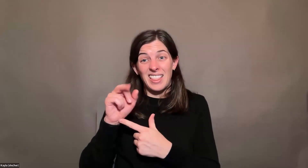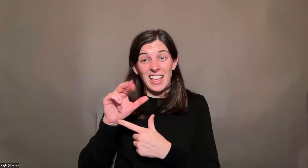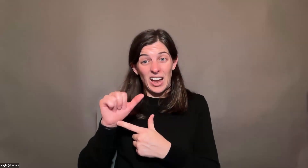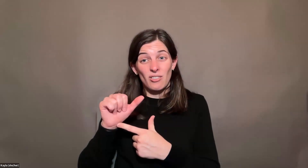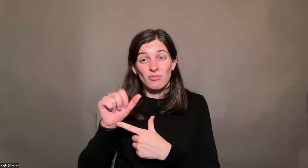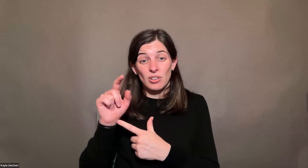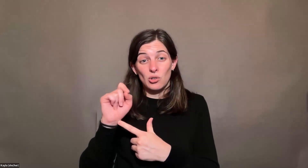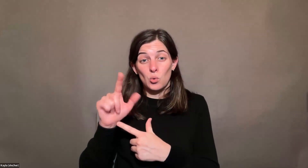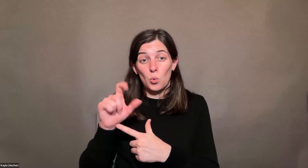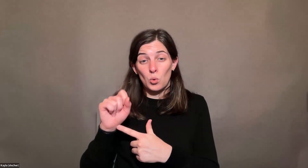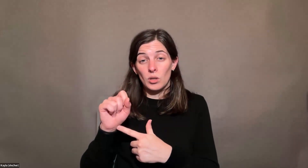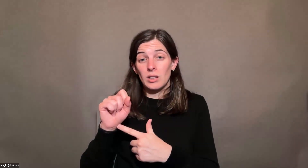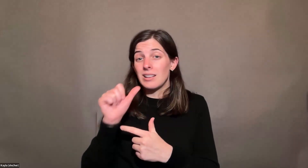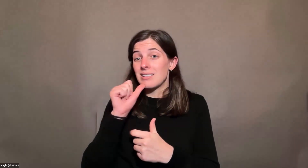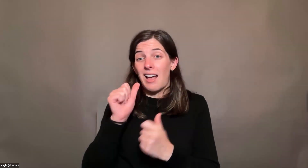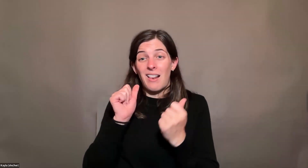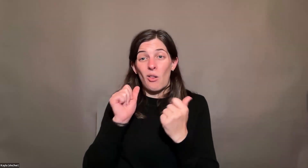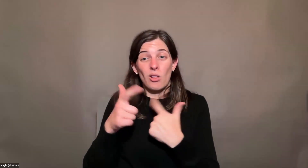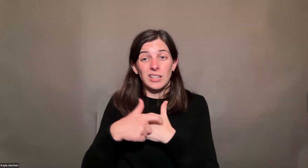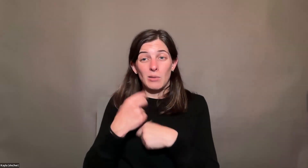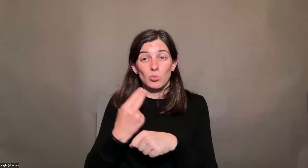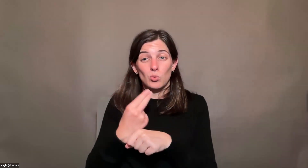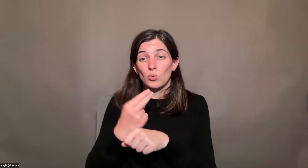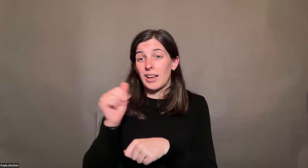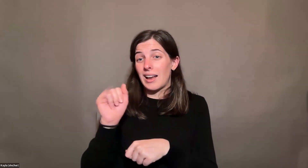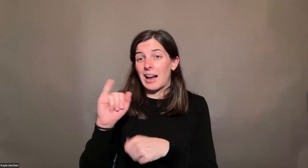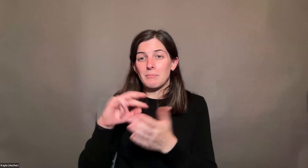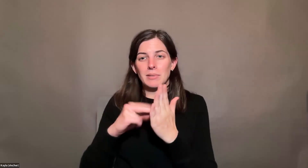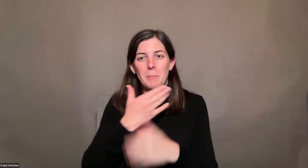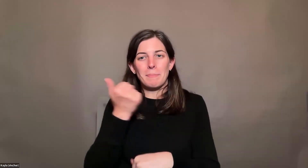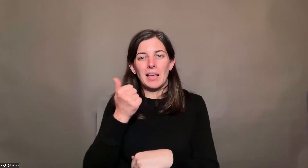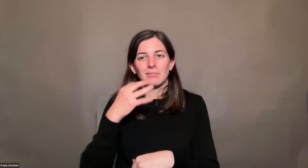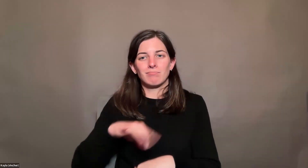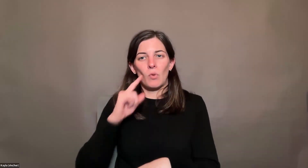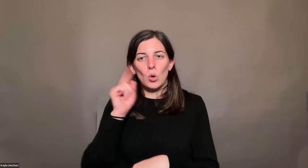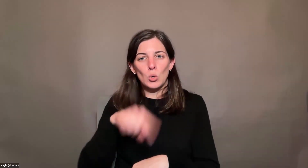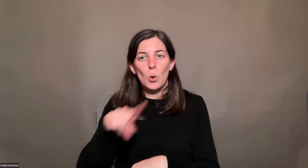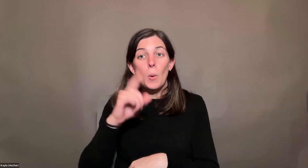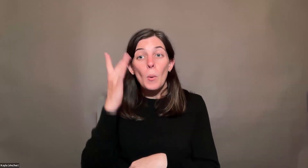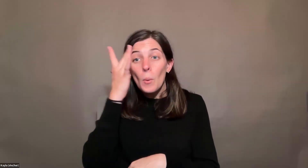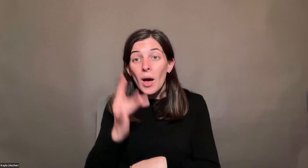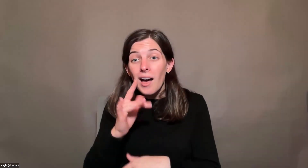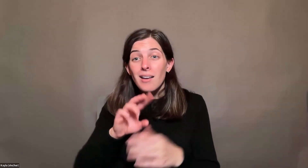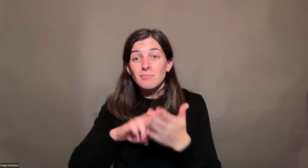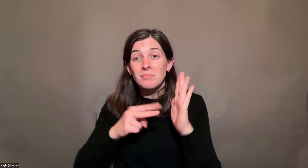every time AI give you the best result for you, because the purpose you need it, but